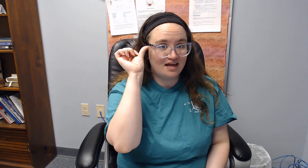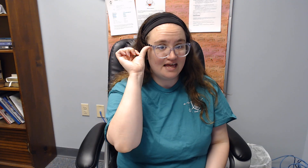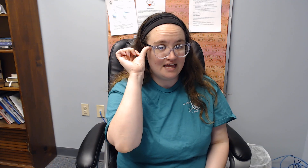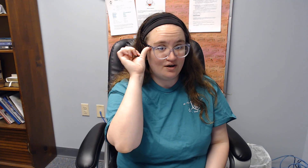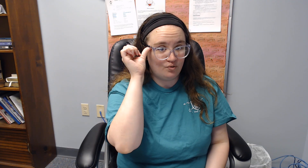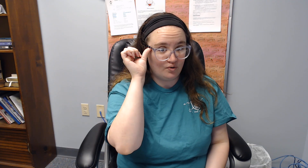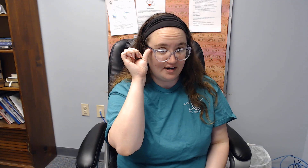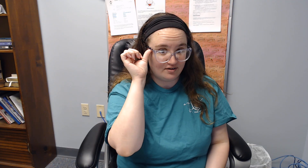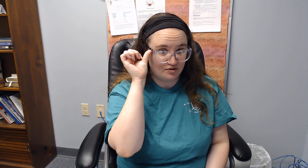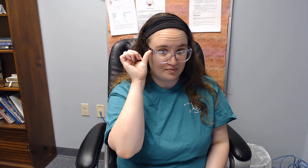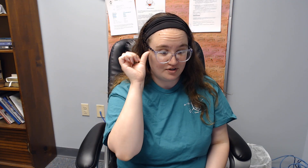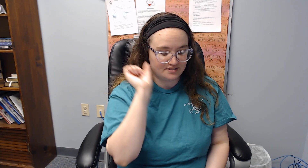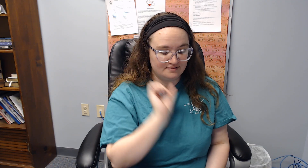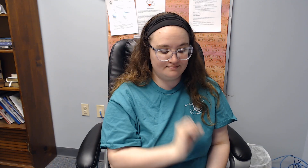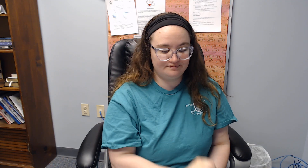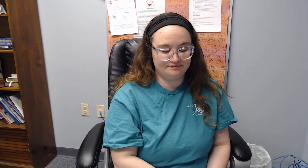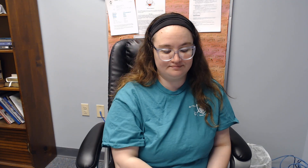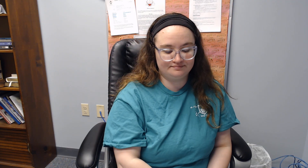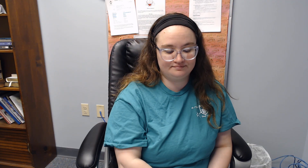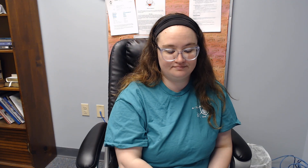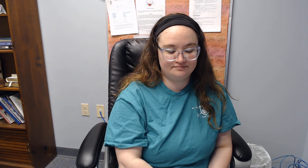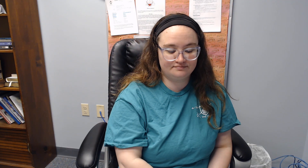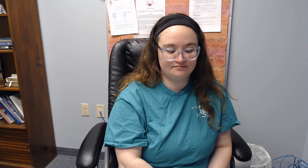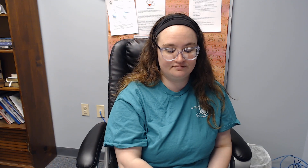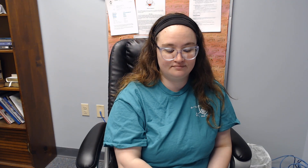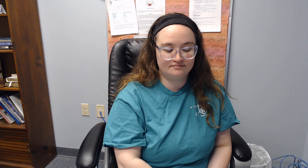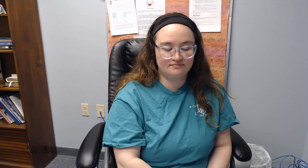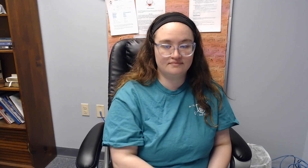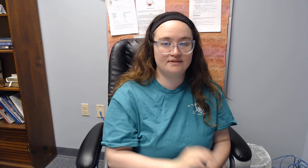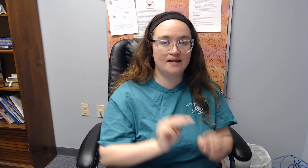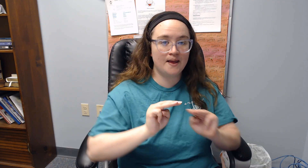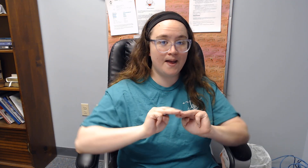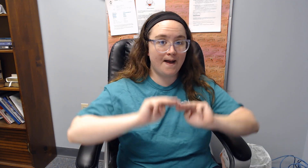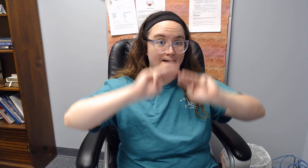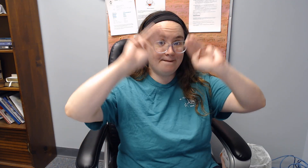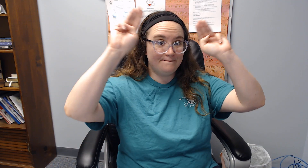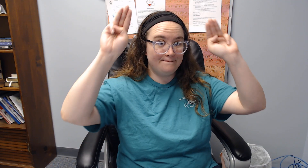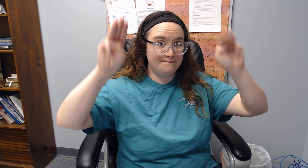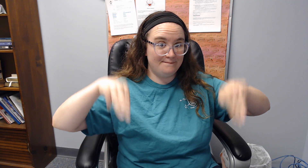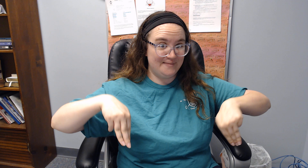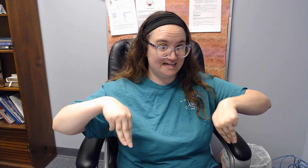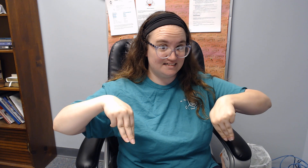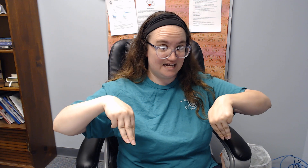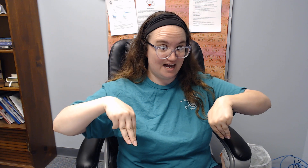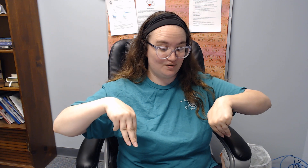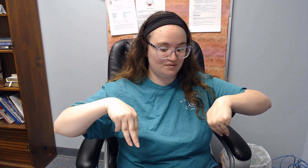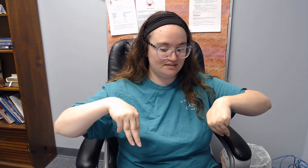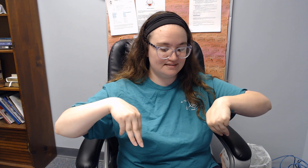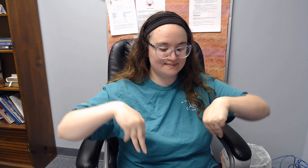An Oriental person. McDonald's.